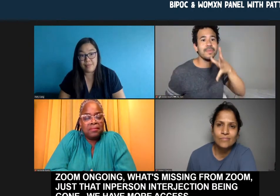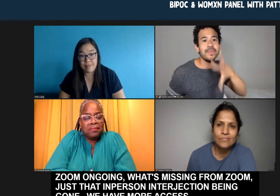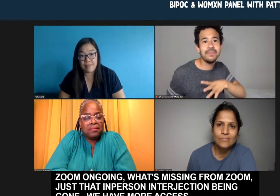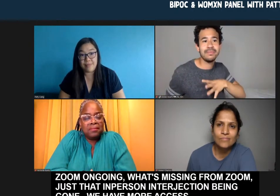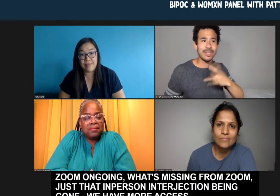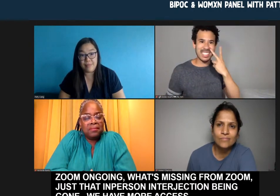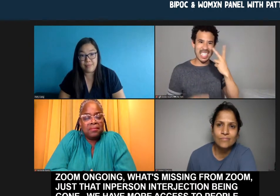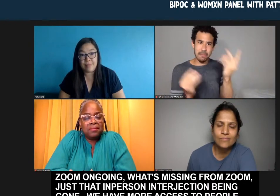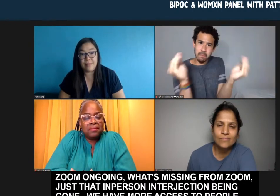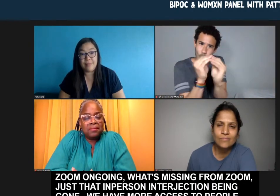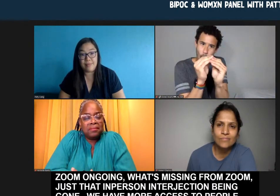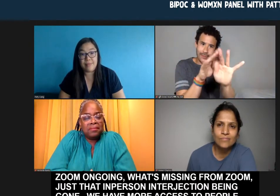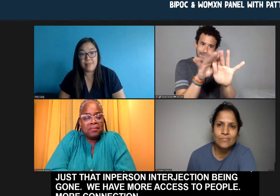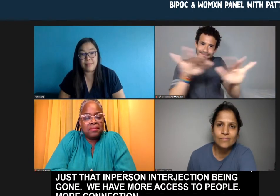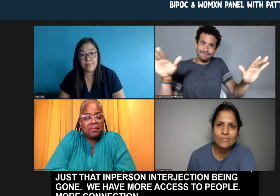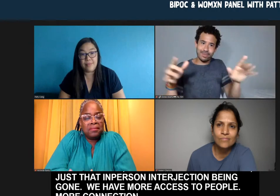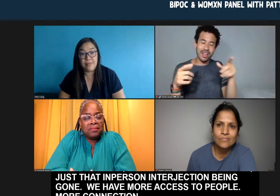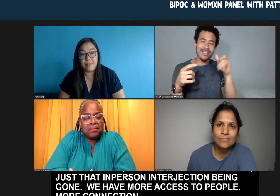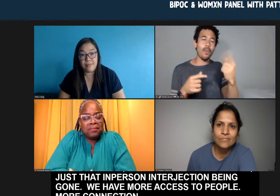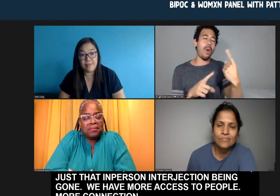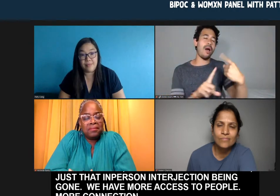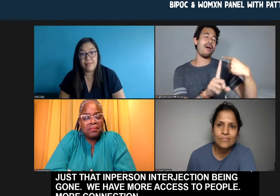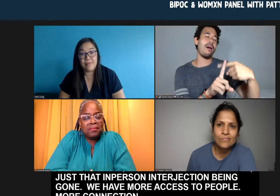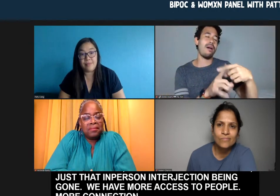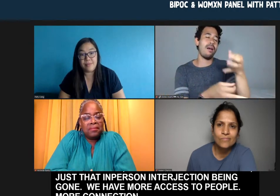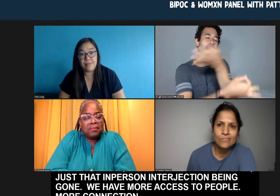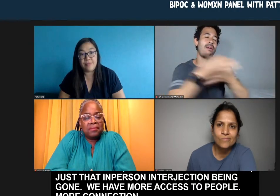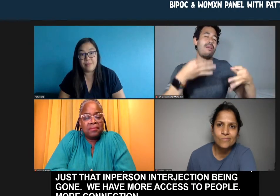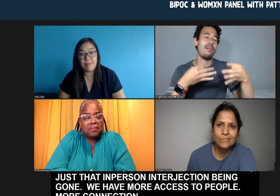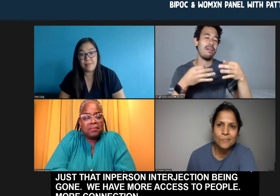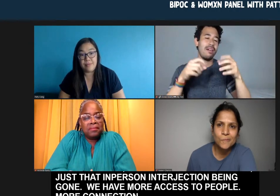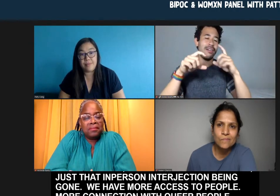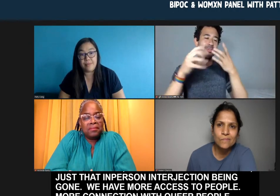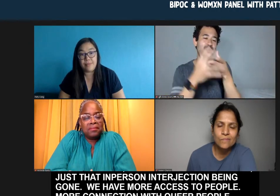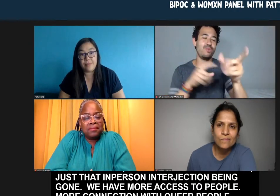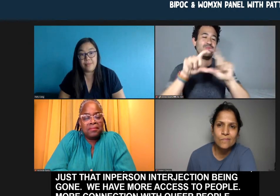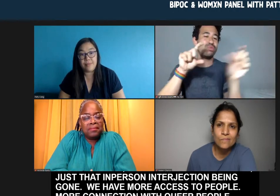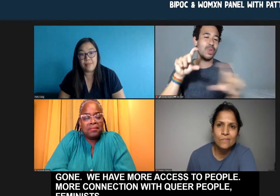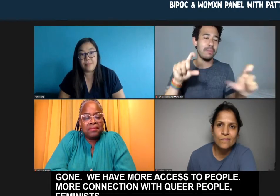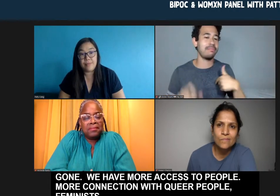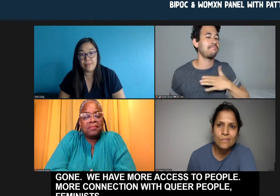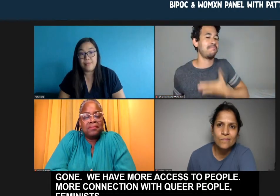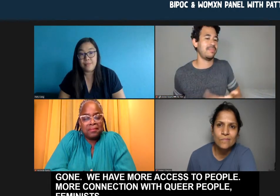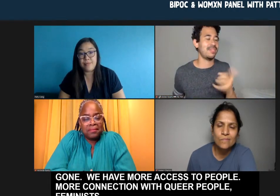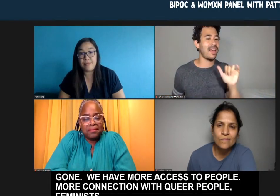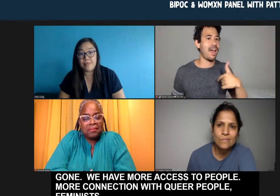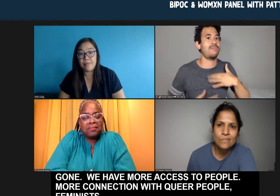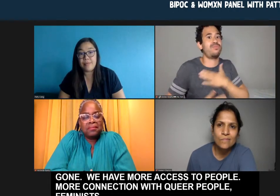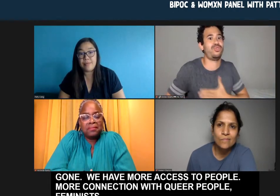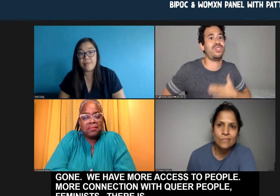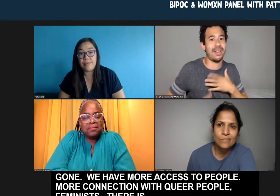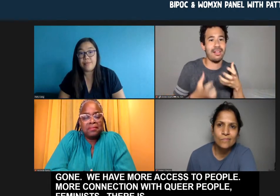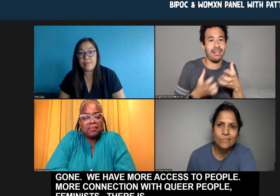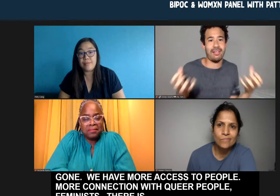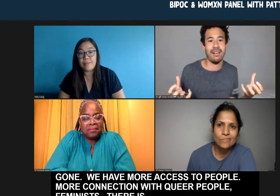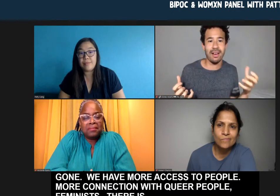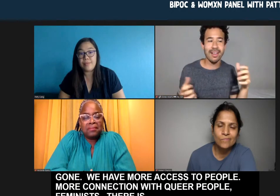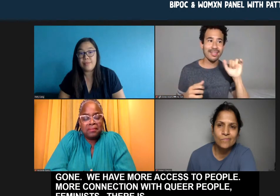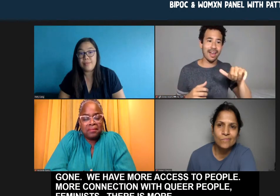BIPOC people, queer people, feminist. There's more of that's a positive exchange that's happened that I feel that I really